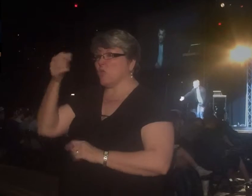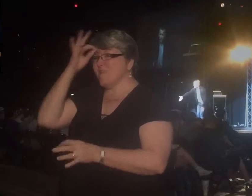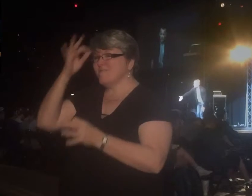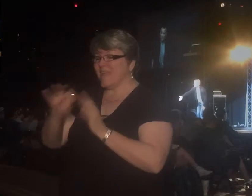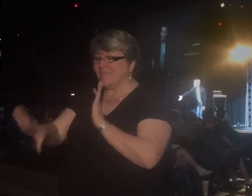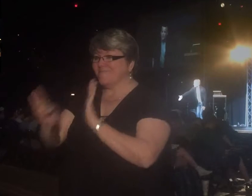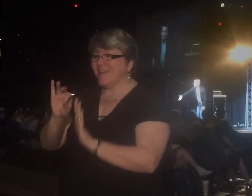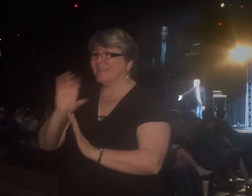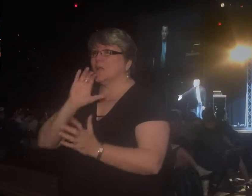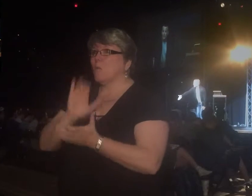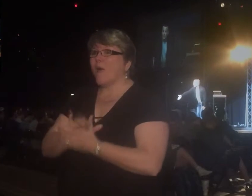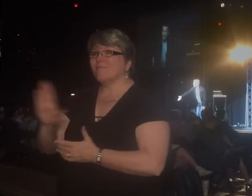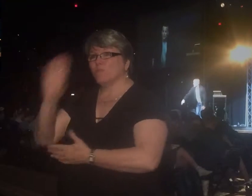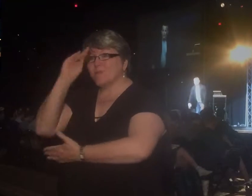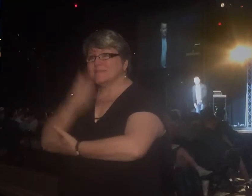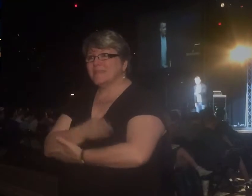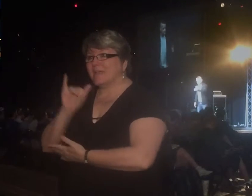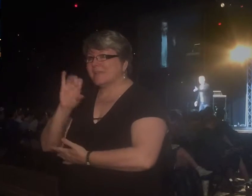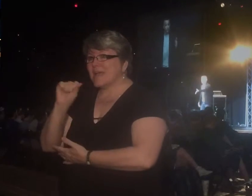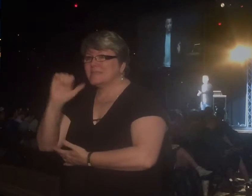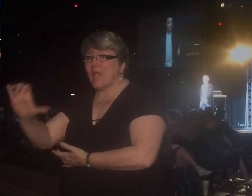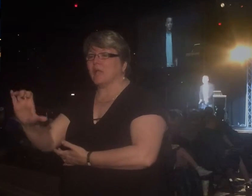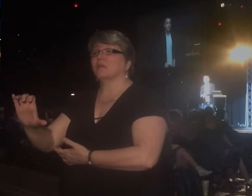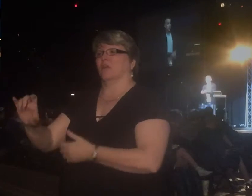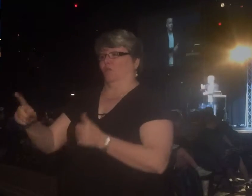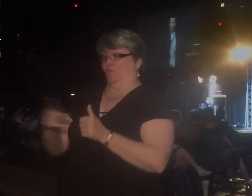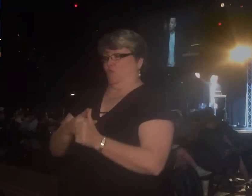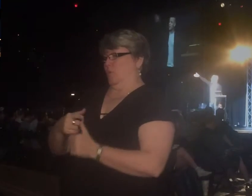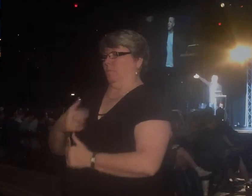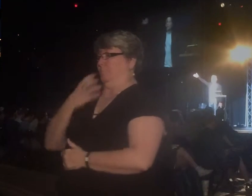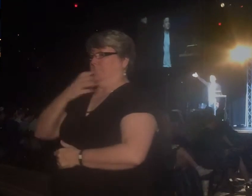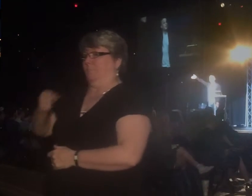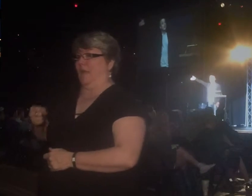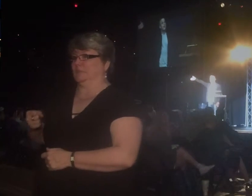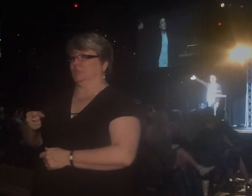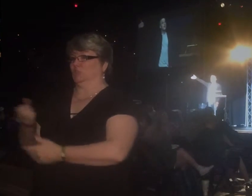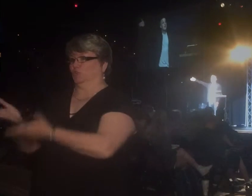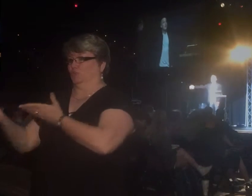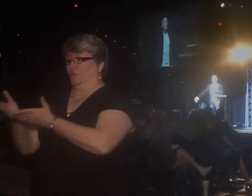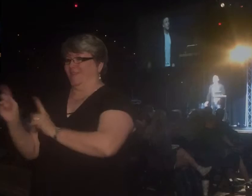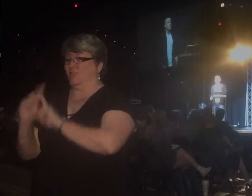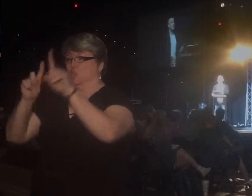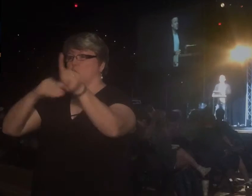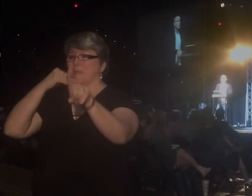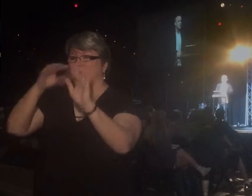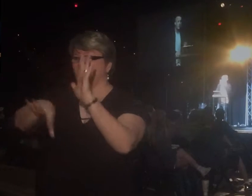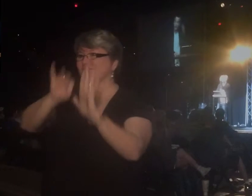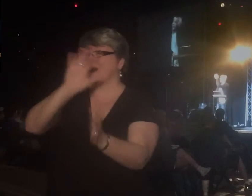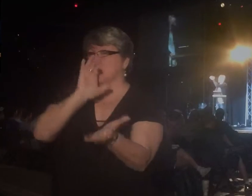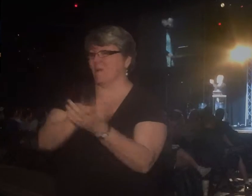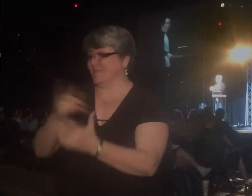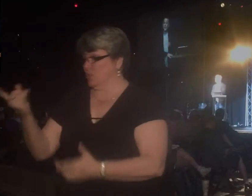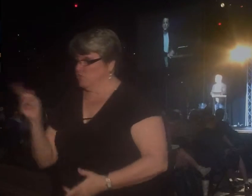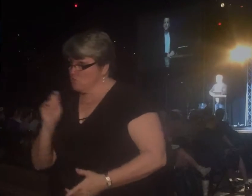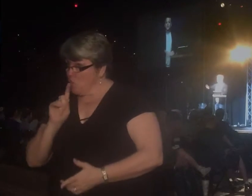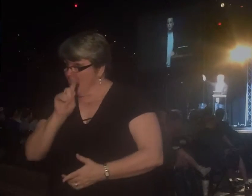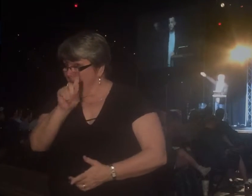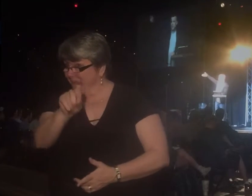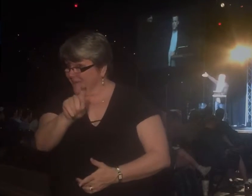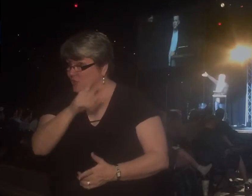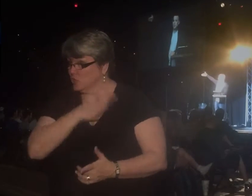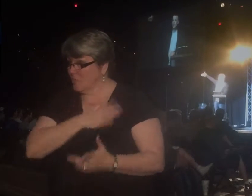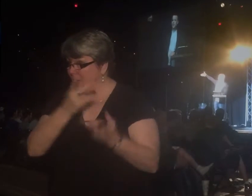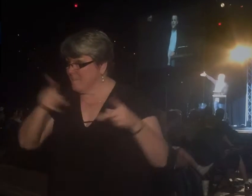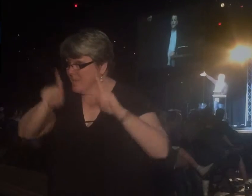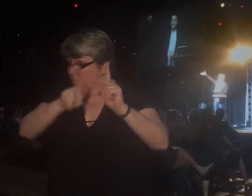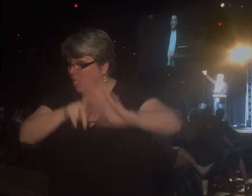finding a wife for his son Isaac. And he gets his most trusted servant to go back home and to find him a wife, and he tells the servant, you go back